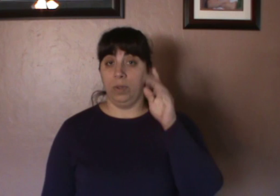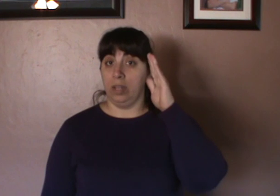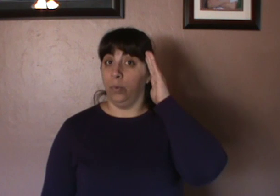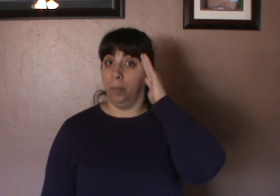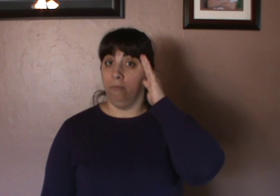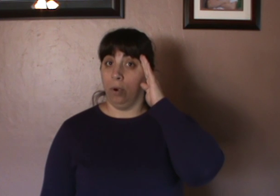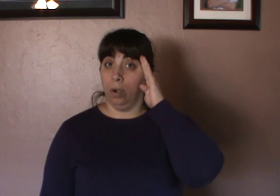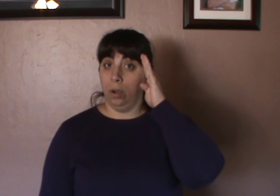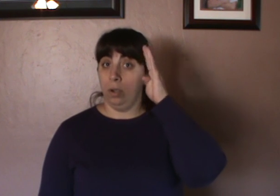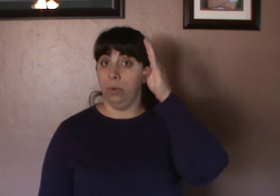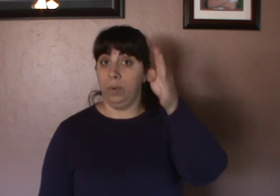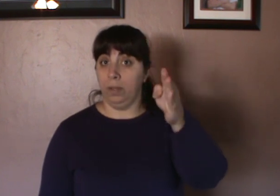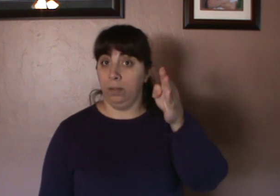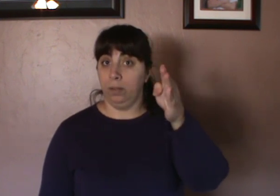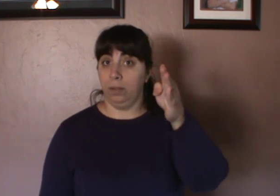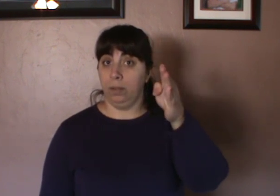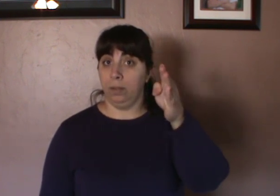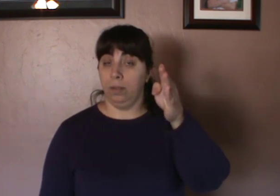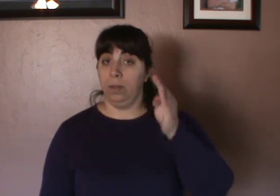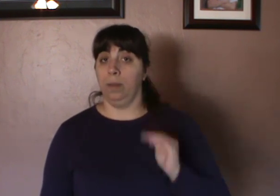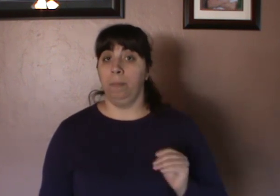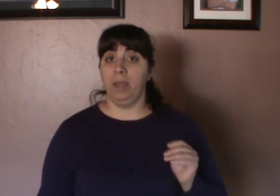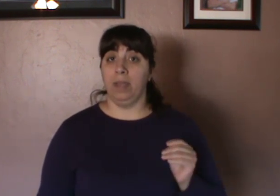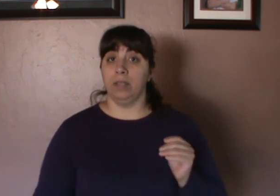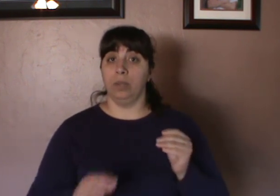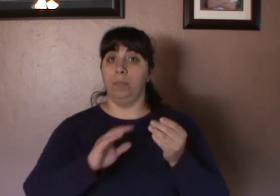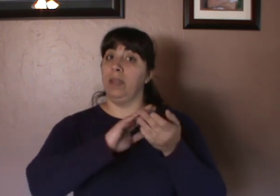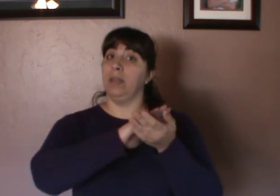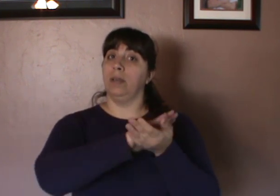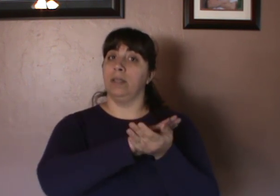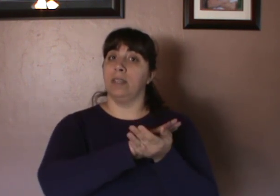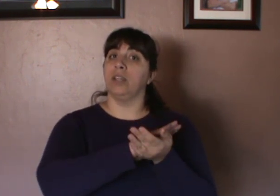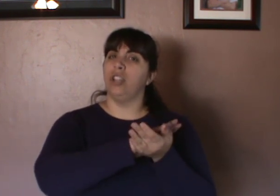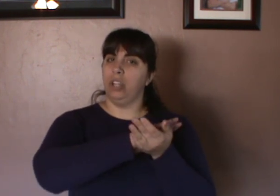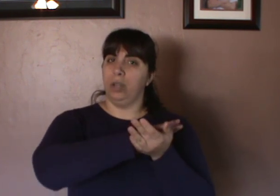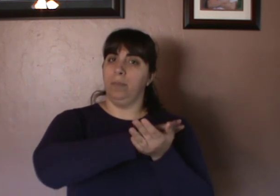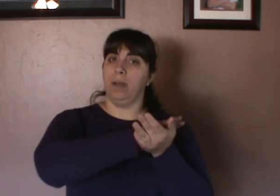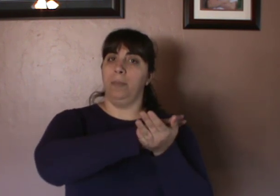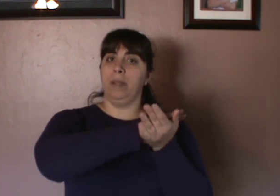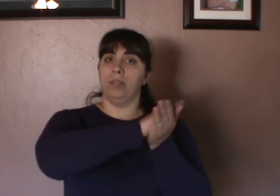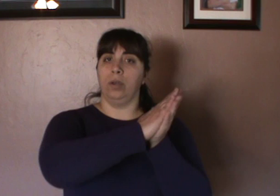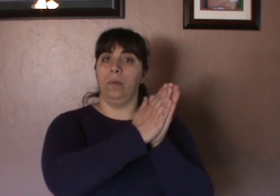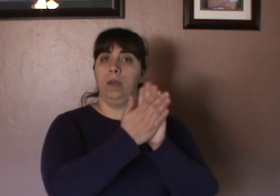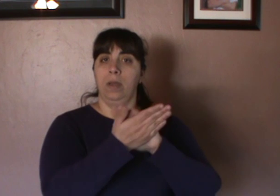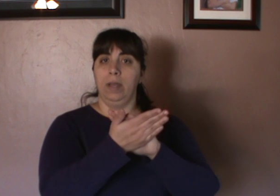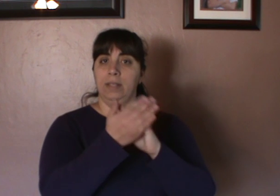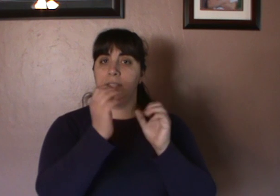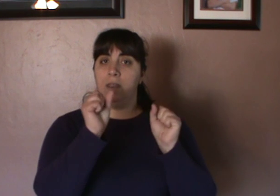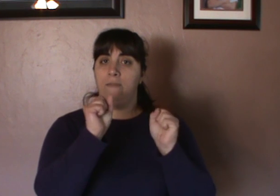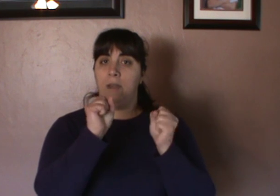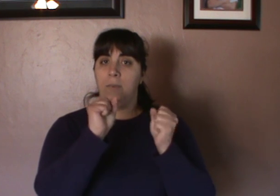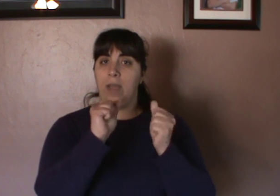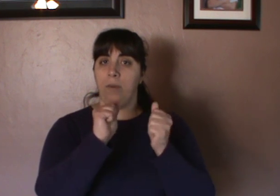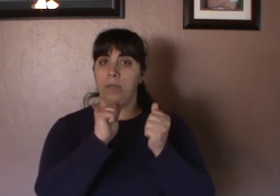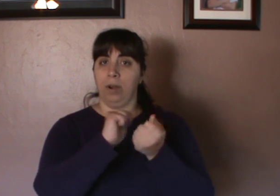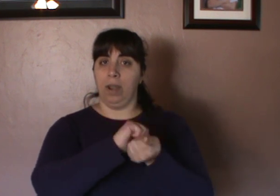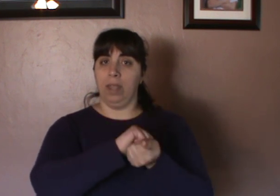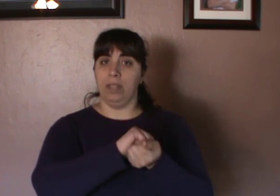did well before. Will be. So be is like changing, becoming. So instead of how we had with our hands